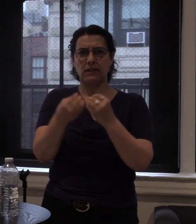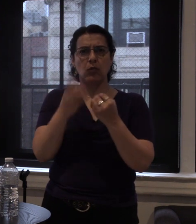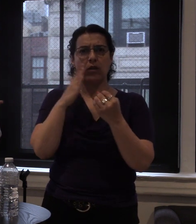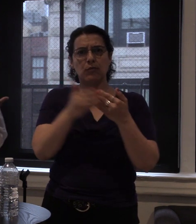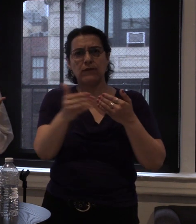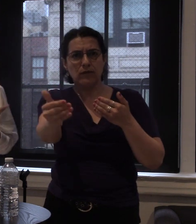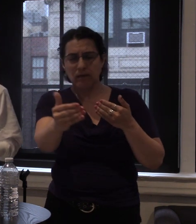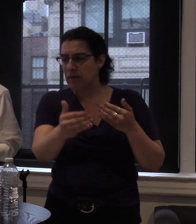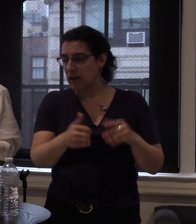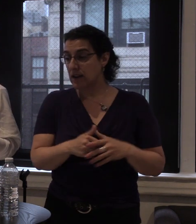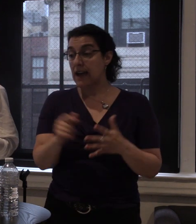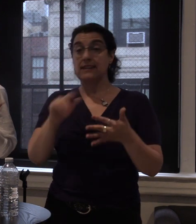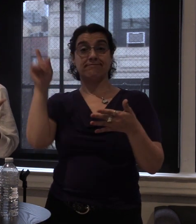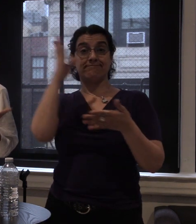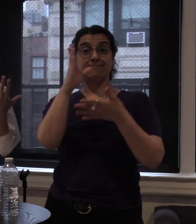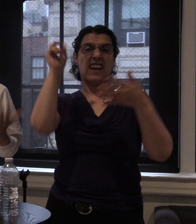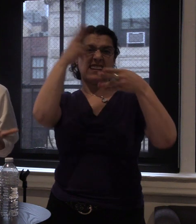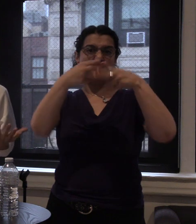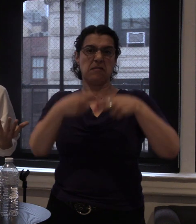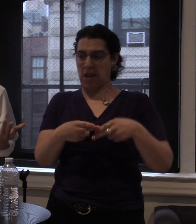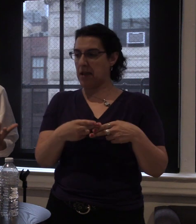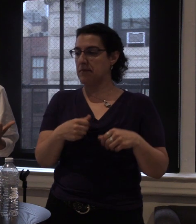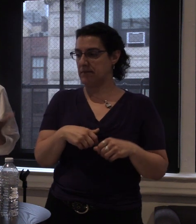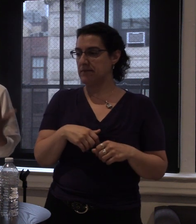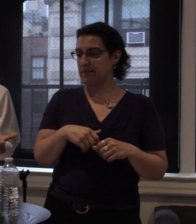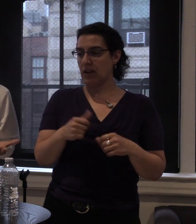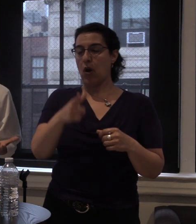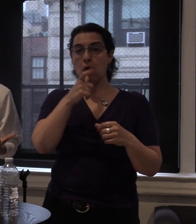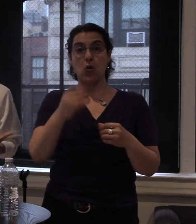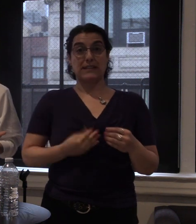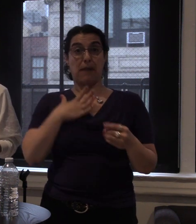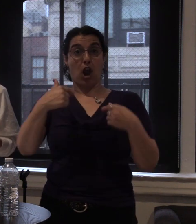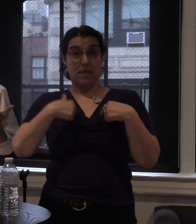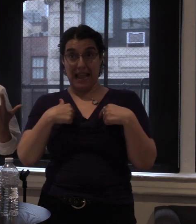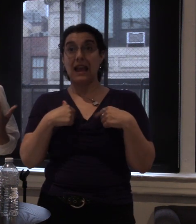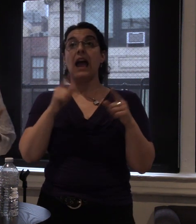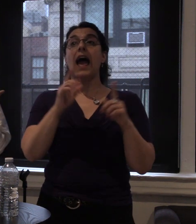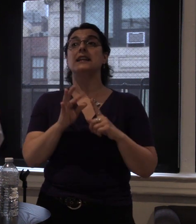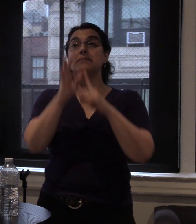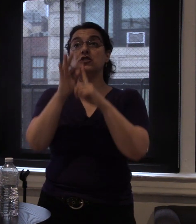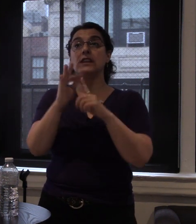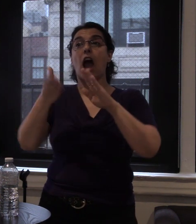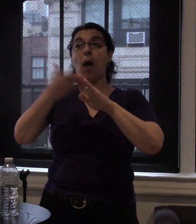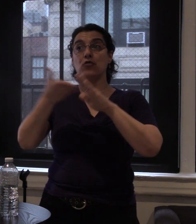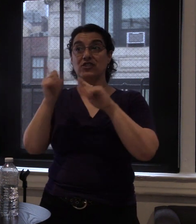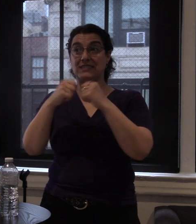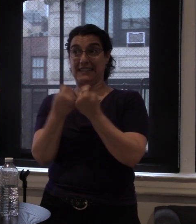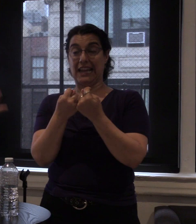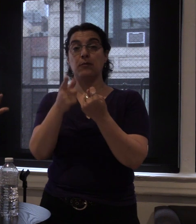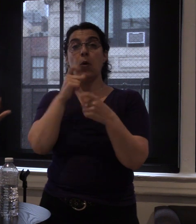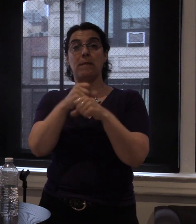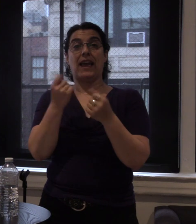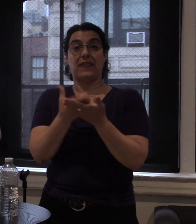forward. And these are some of the folks that I want to just say thanks to, who have inspired me, and especially the operations team who